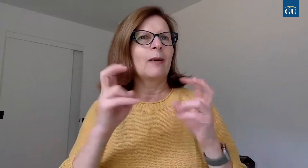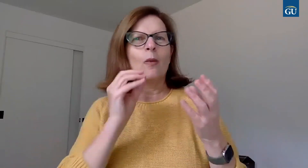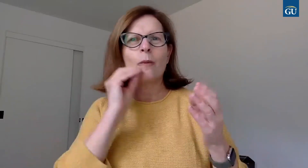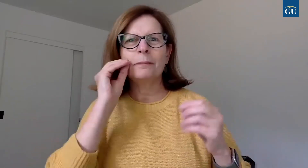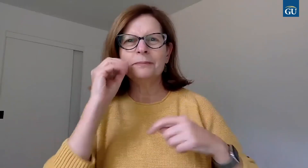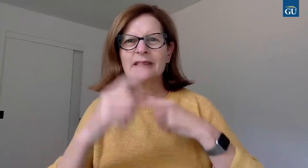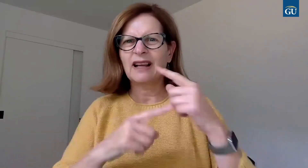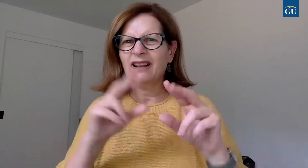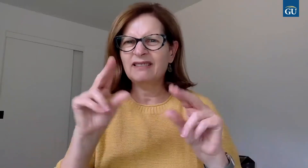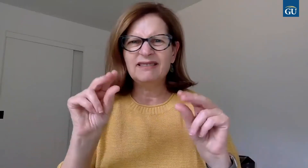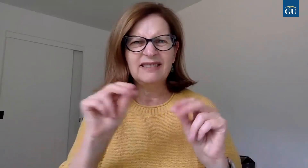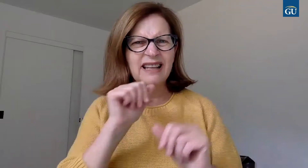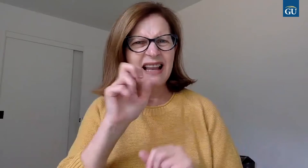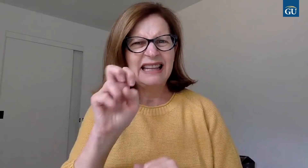signs.